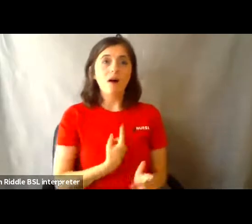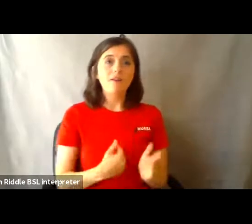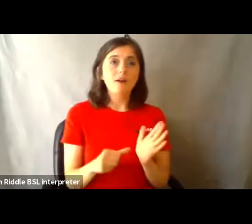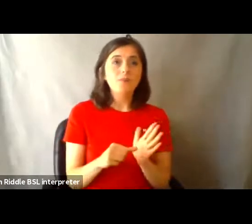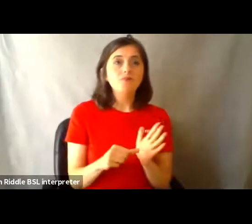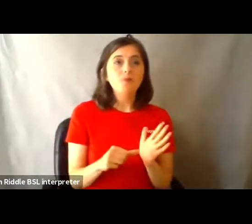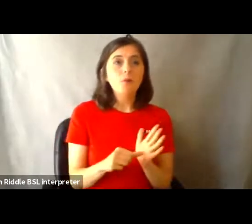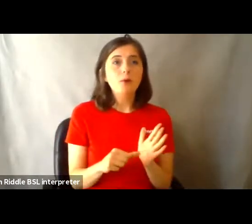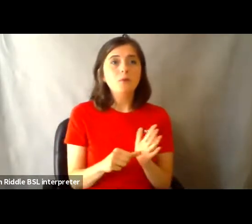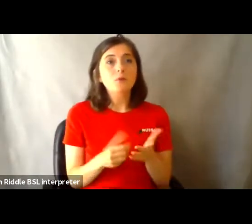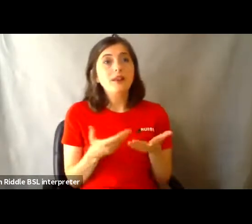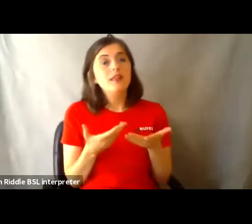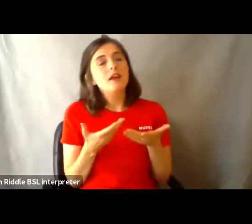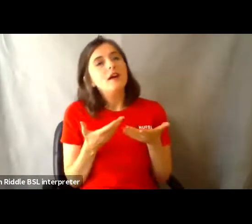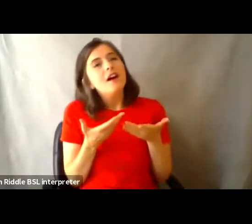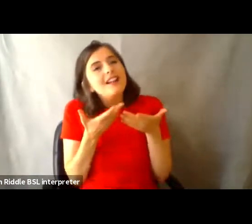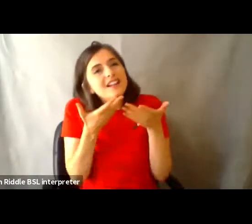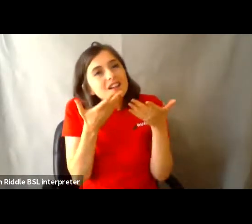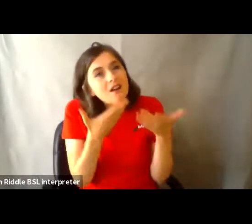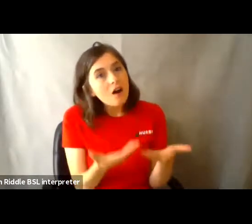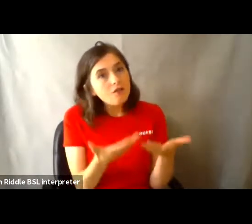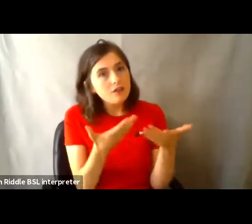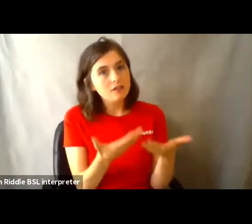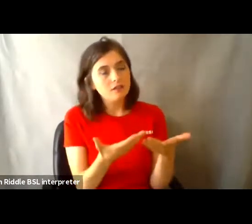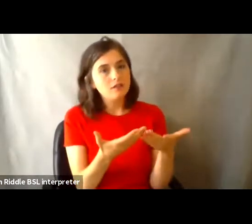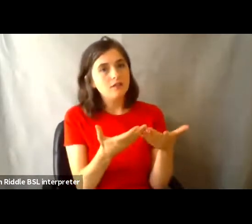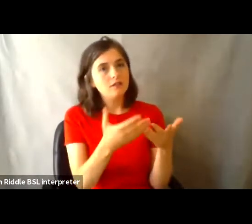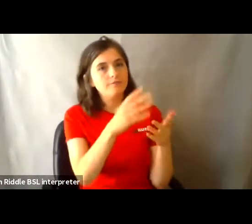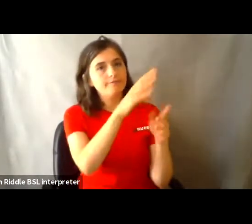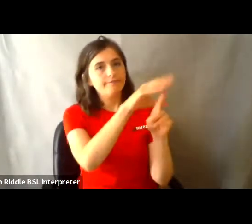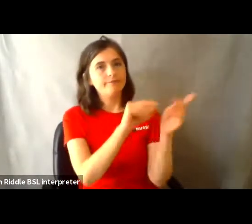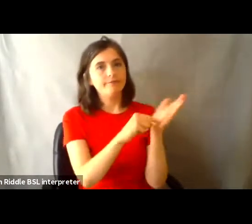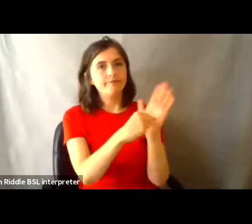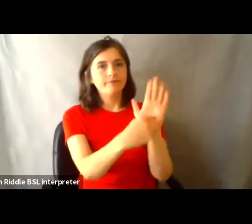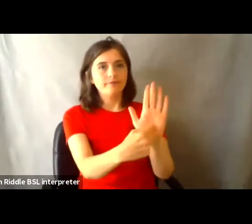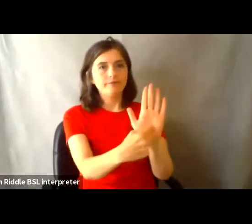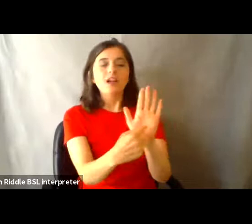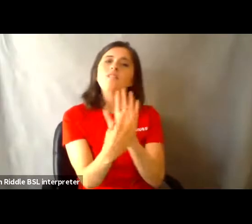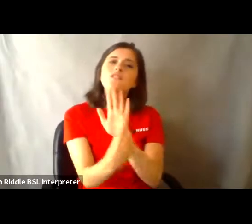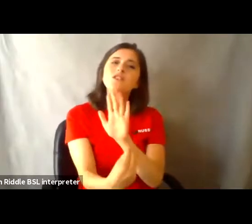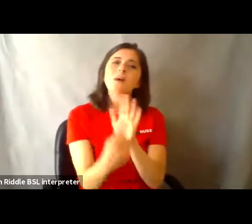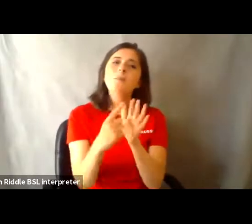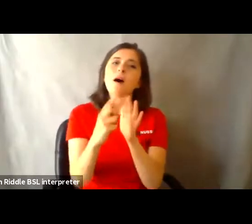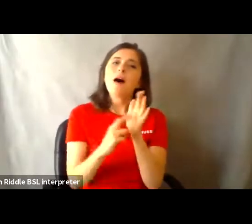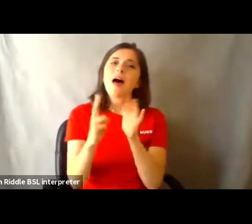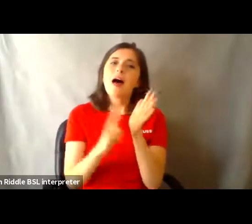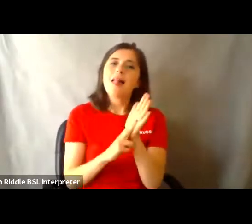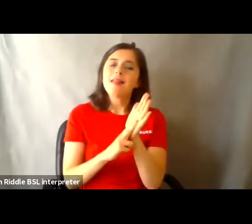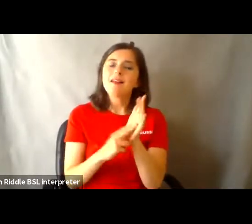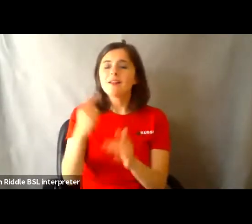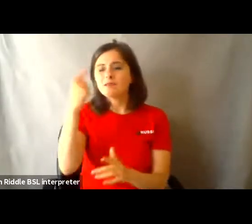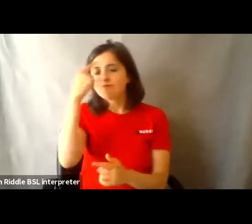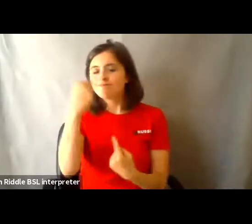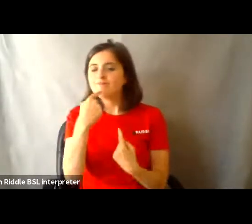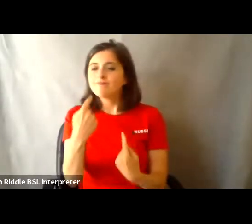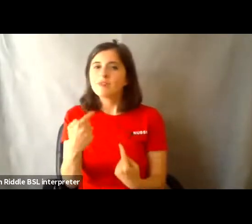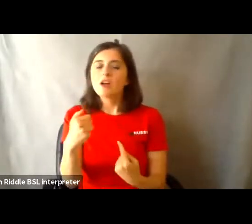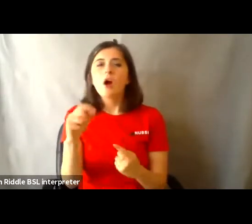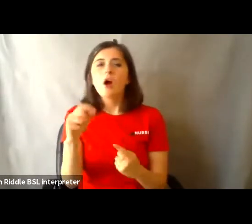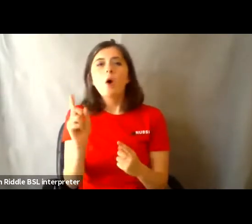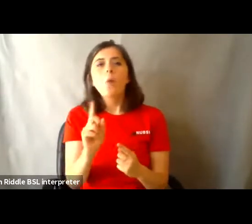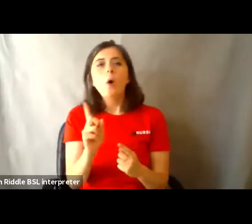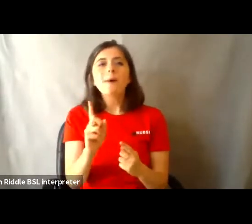typical current presentations. For example, I like Ellen's suggestion of also thinking about a social model of